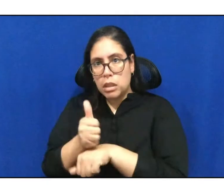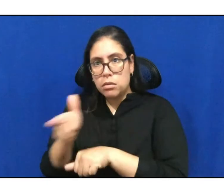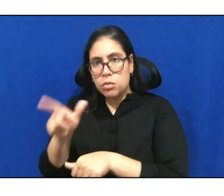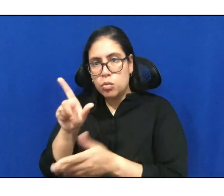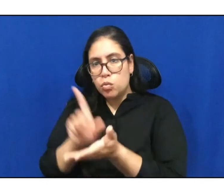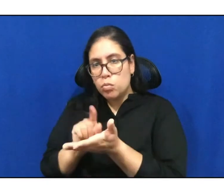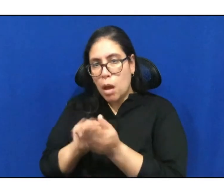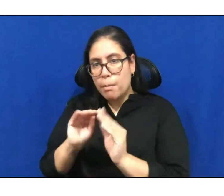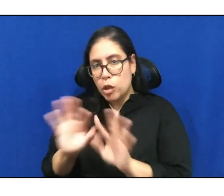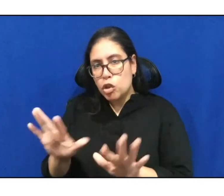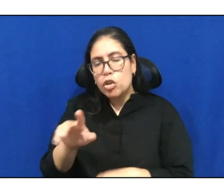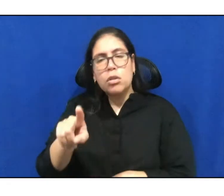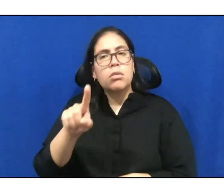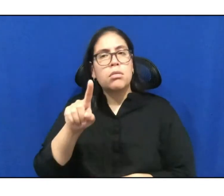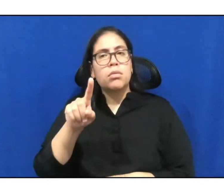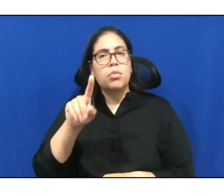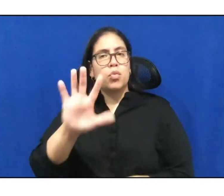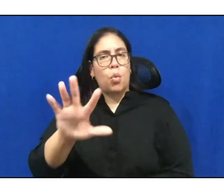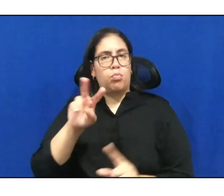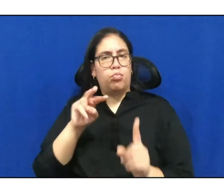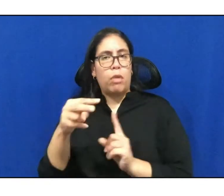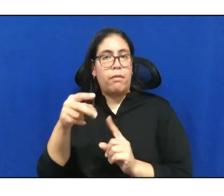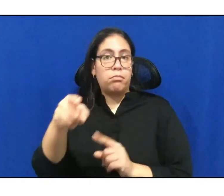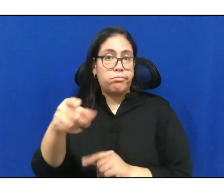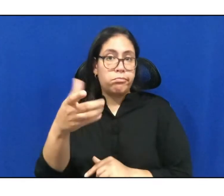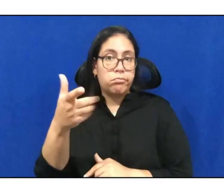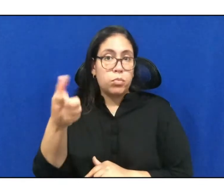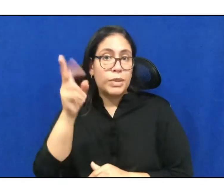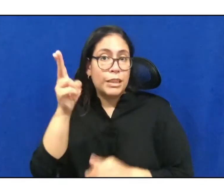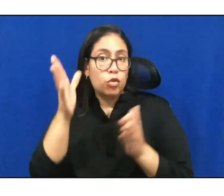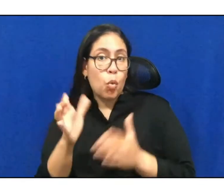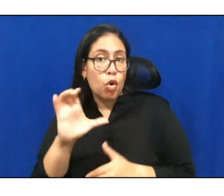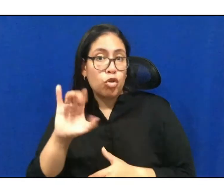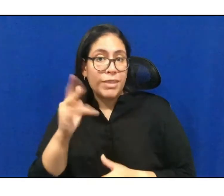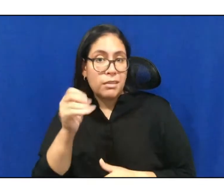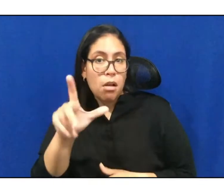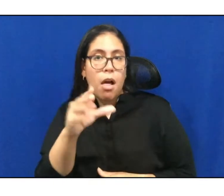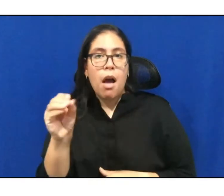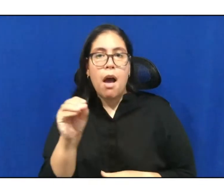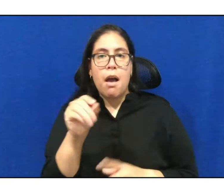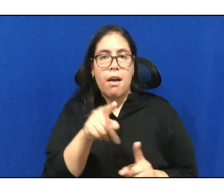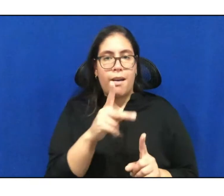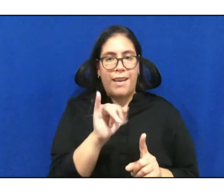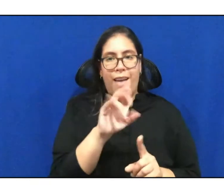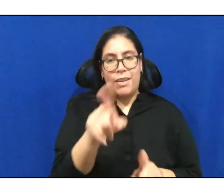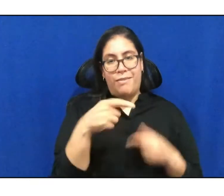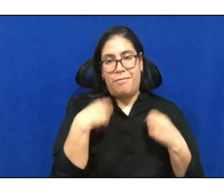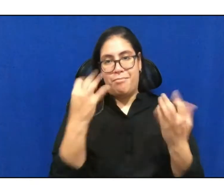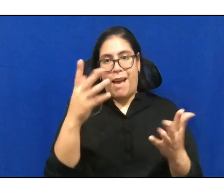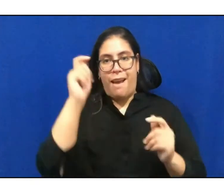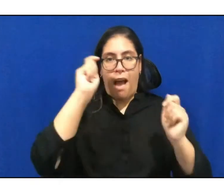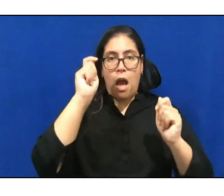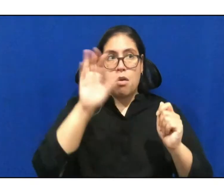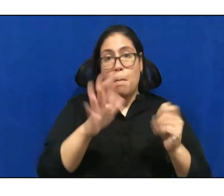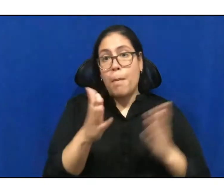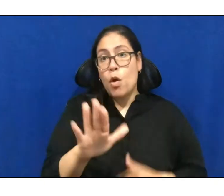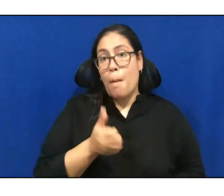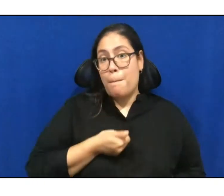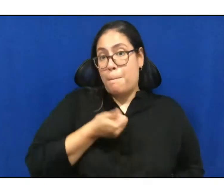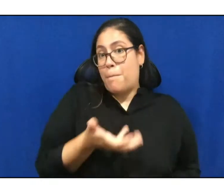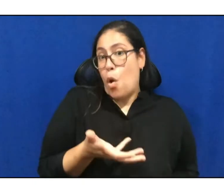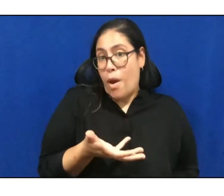of being a historian, Crystal, and Kevin, of your many hats, the poet hat.